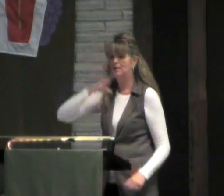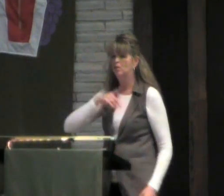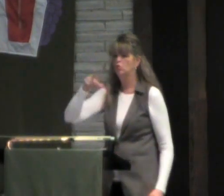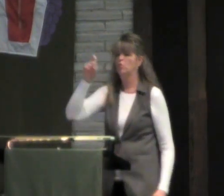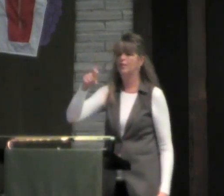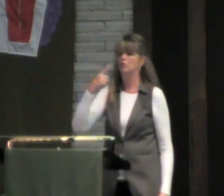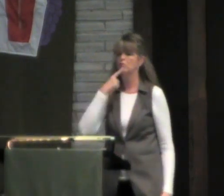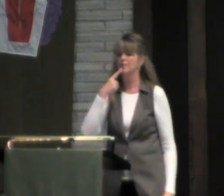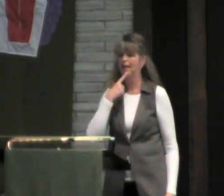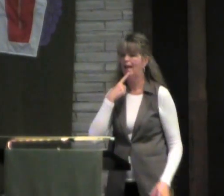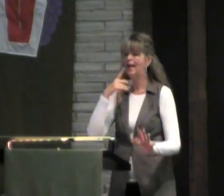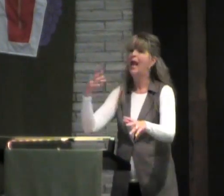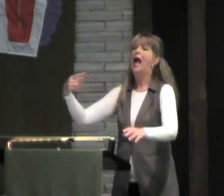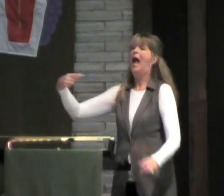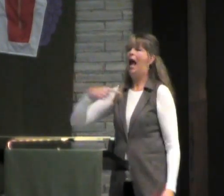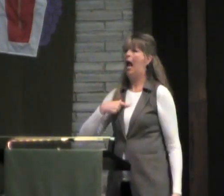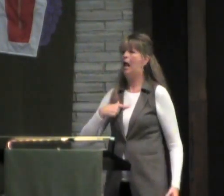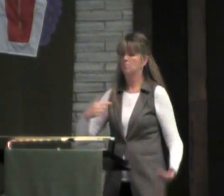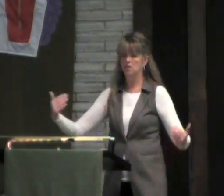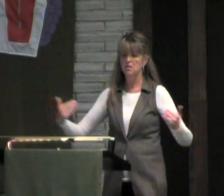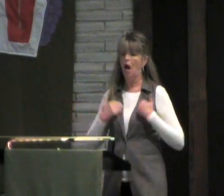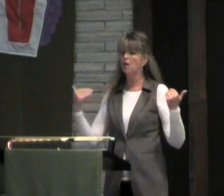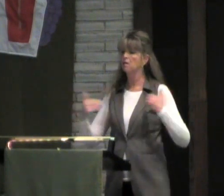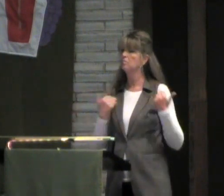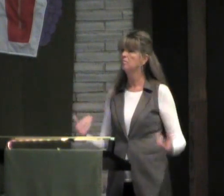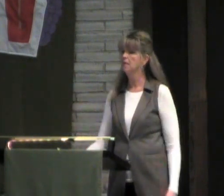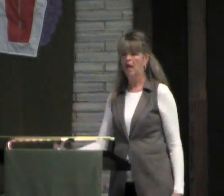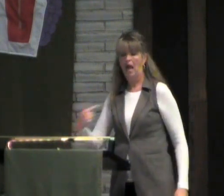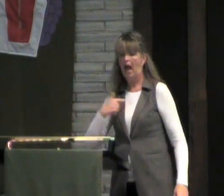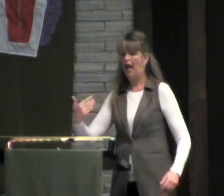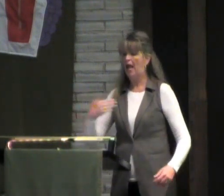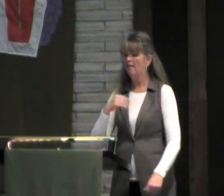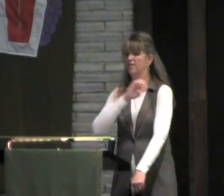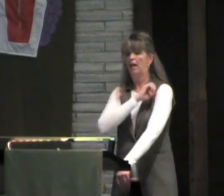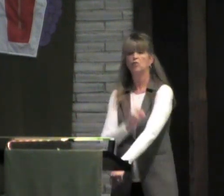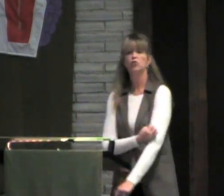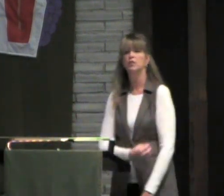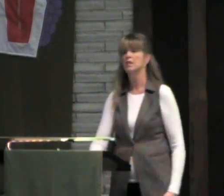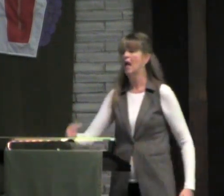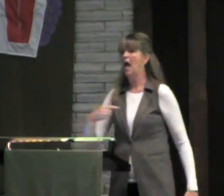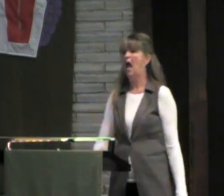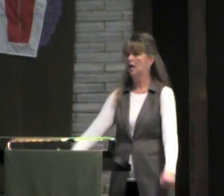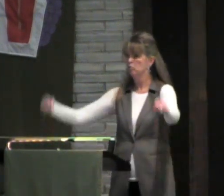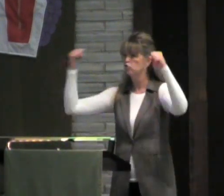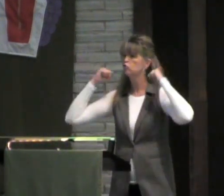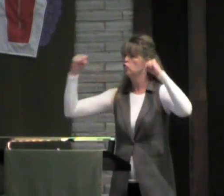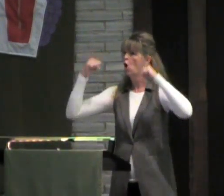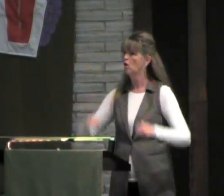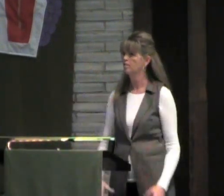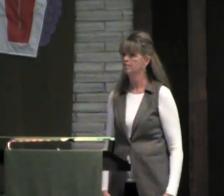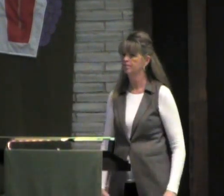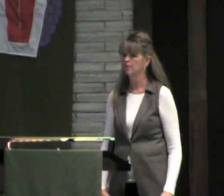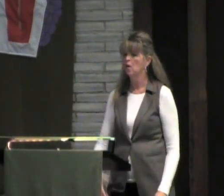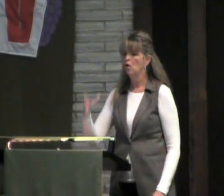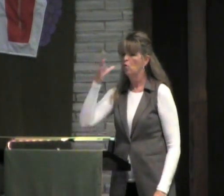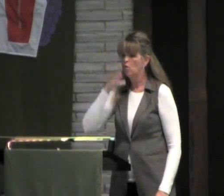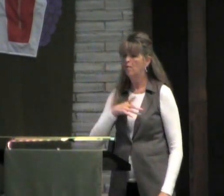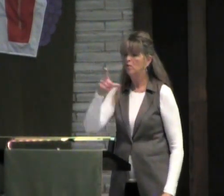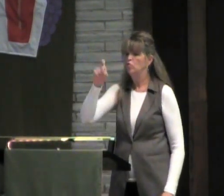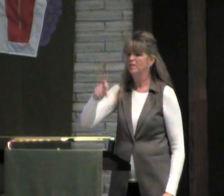Okay, so men, you need to say, I am young, I am energetic, I am strong.